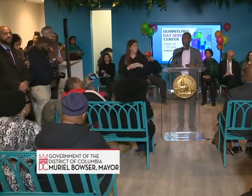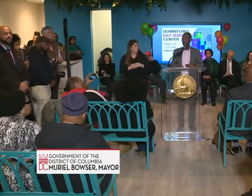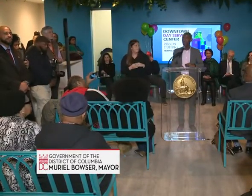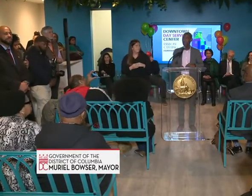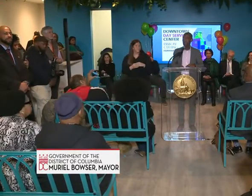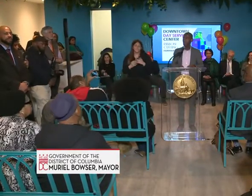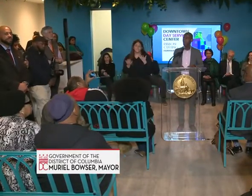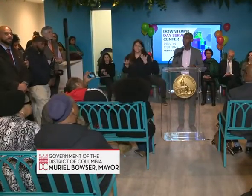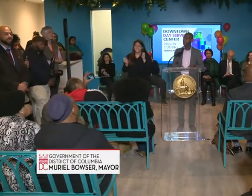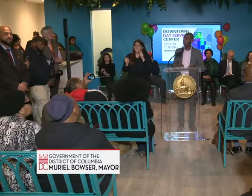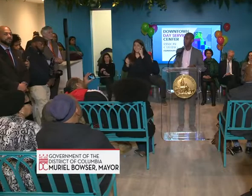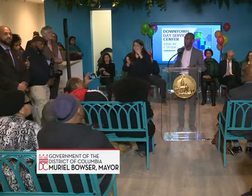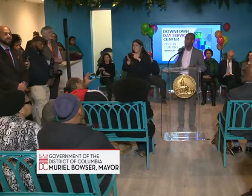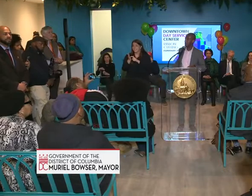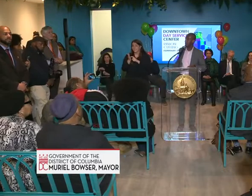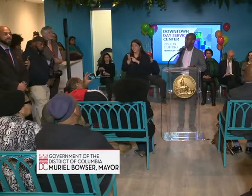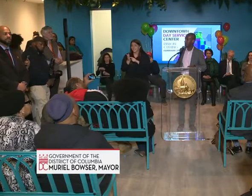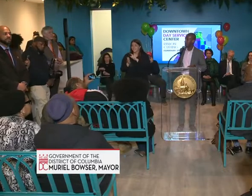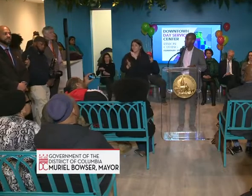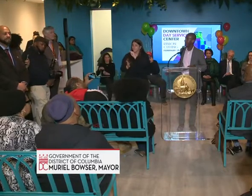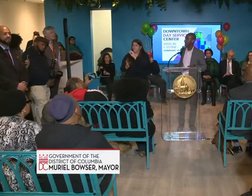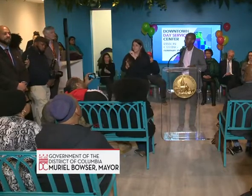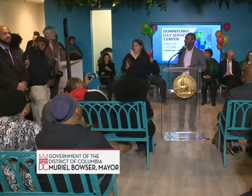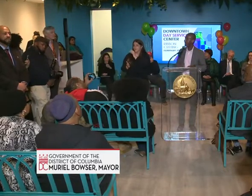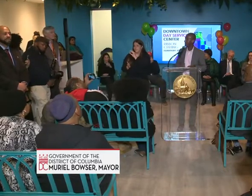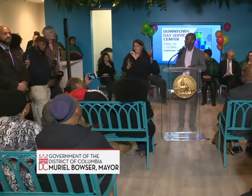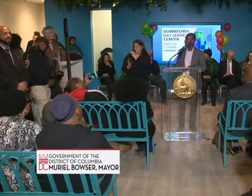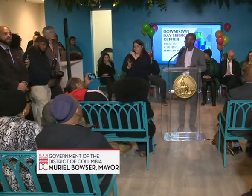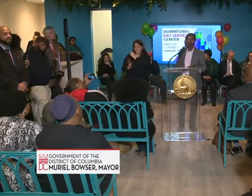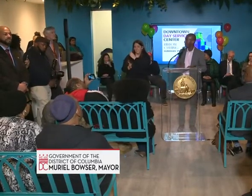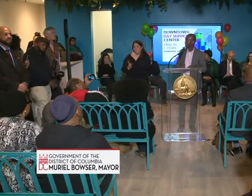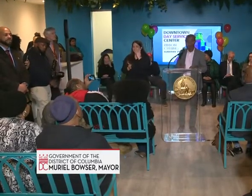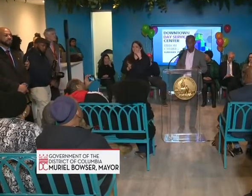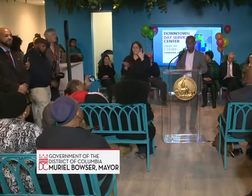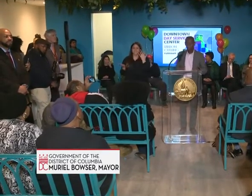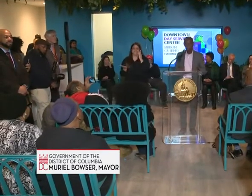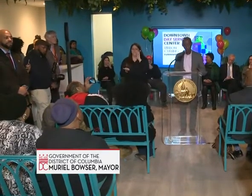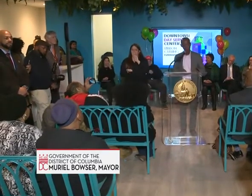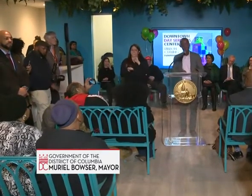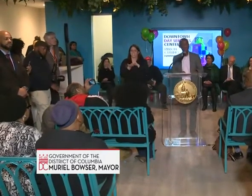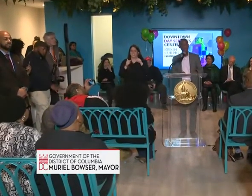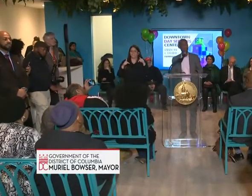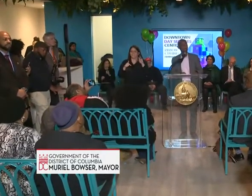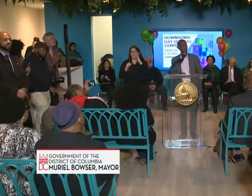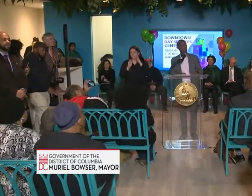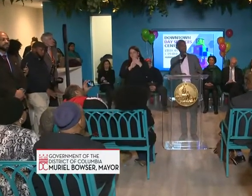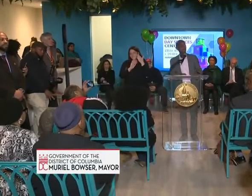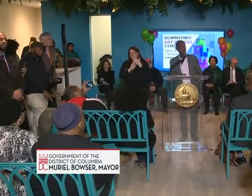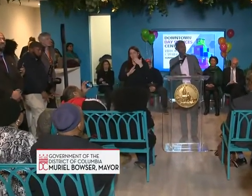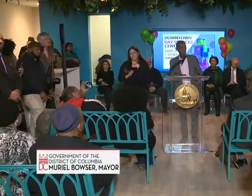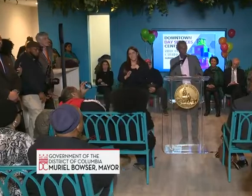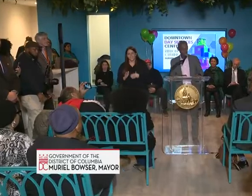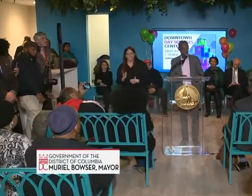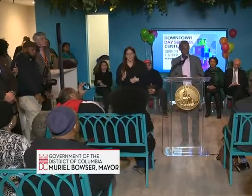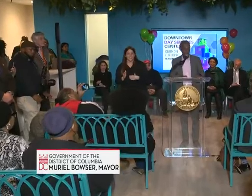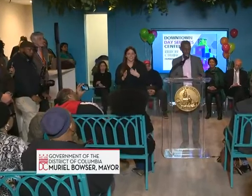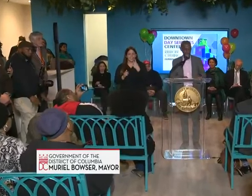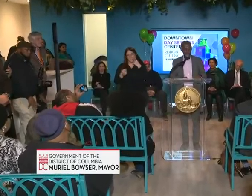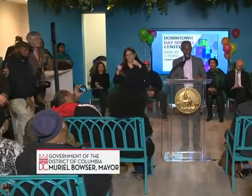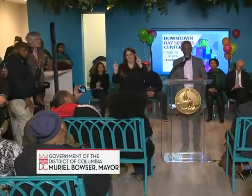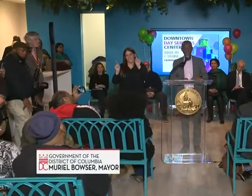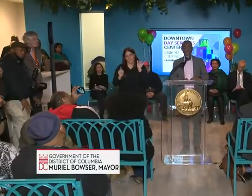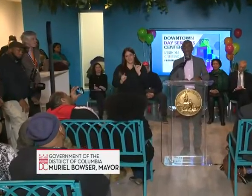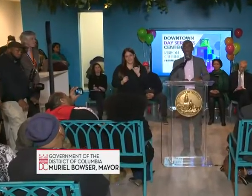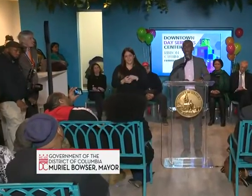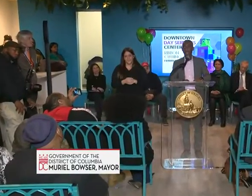And as you can tell from Tokyo, you guys heard her, this center is going to be run passionately and